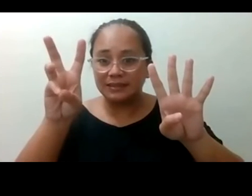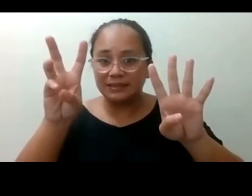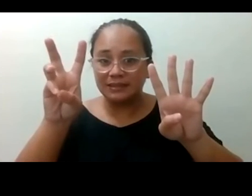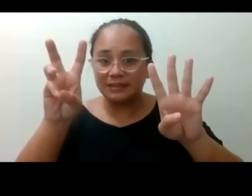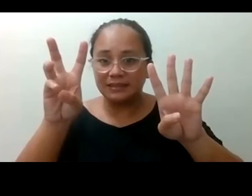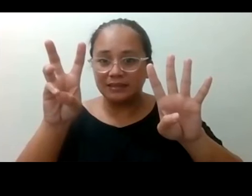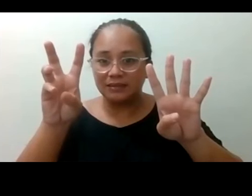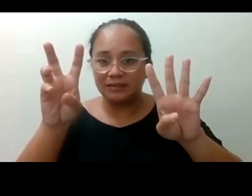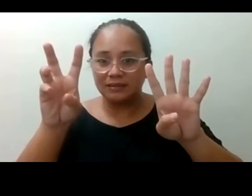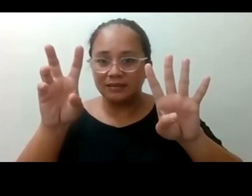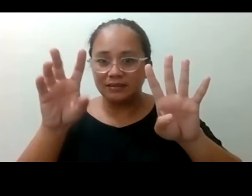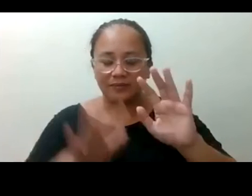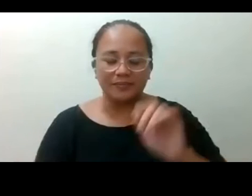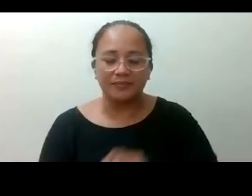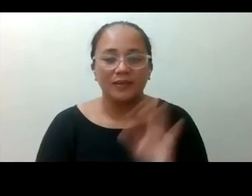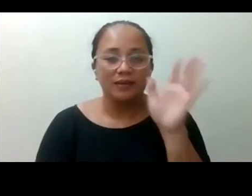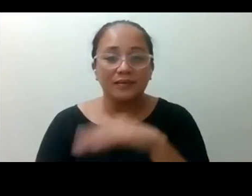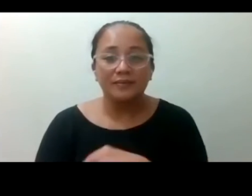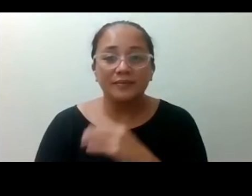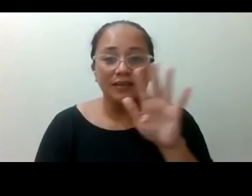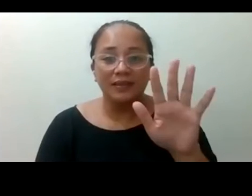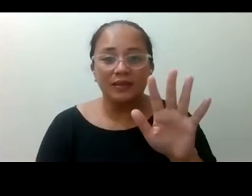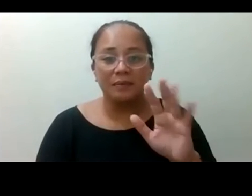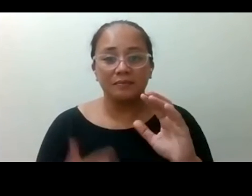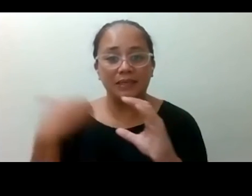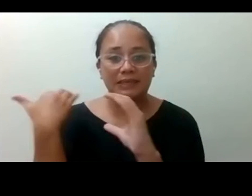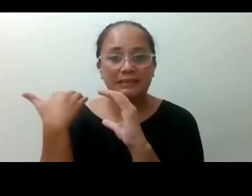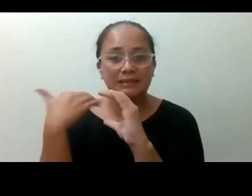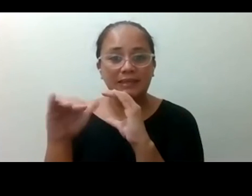Okay, no. Let me send you